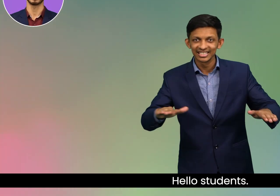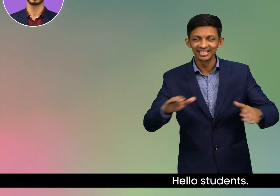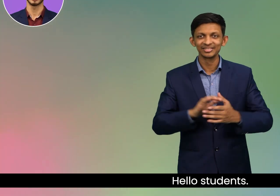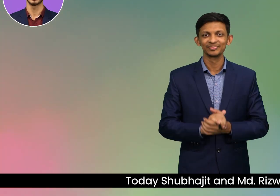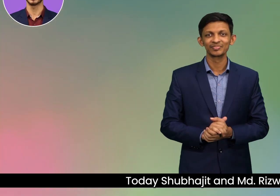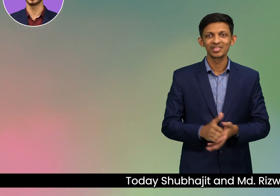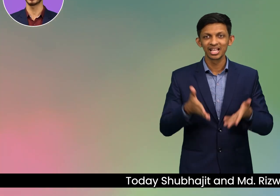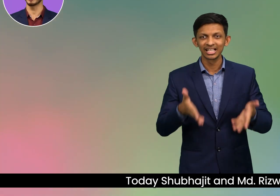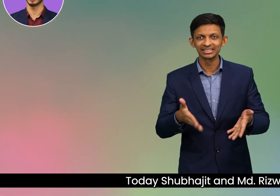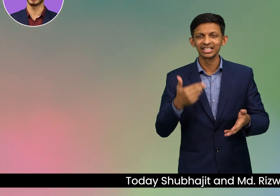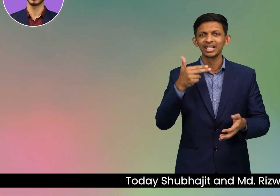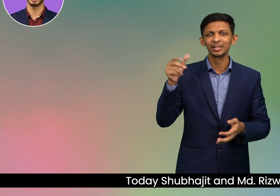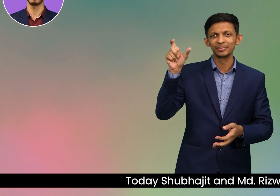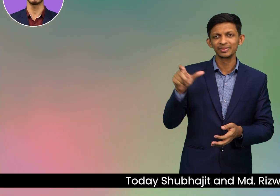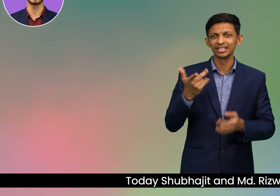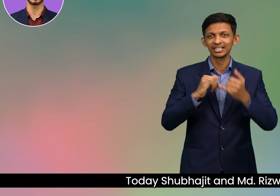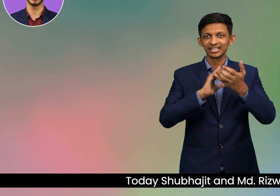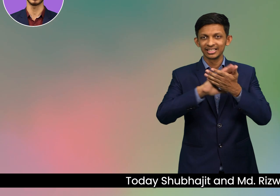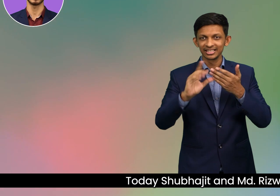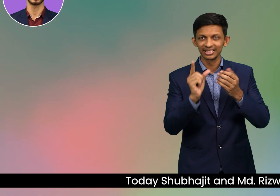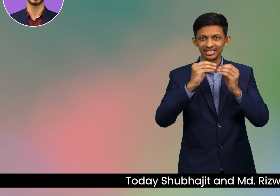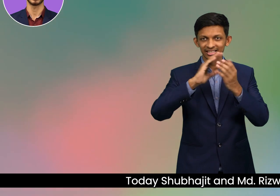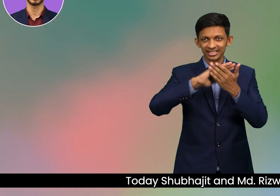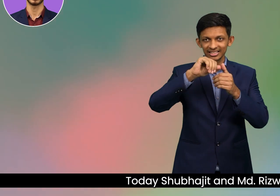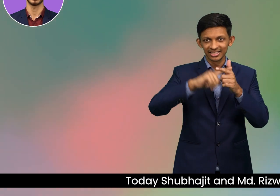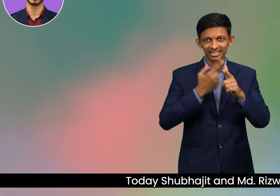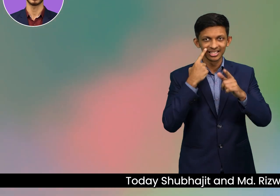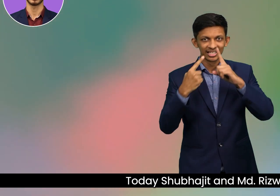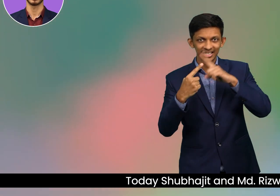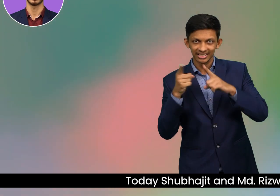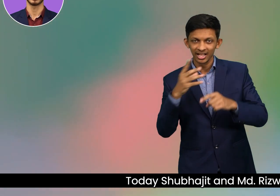students, today Shubhajit and Mohammad Rizwan